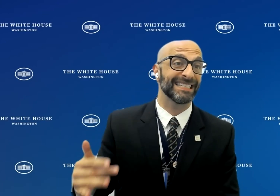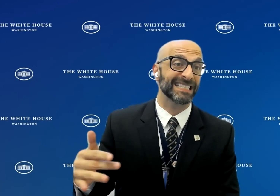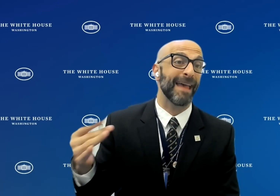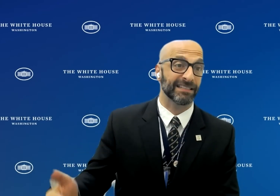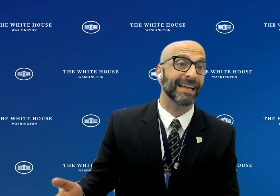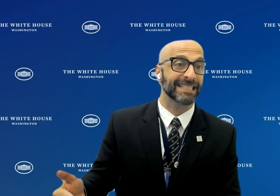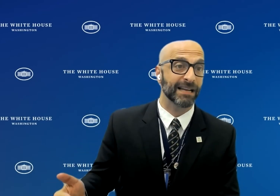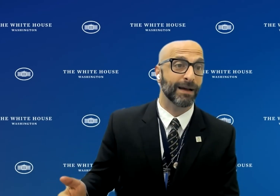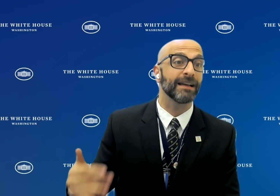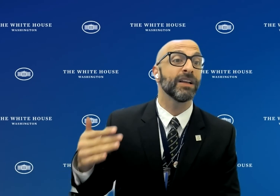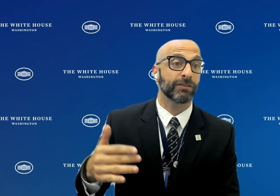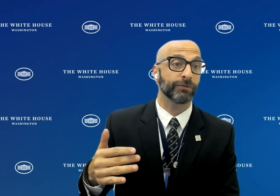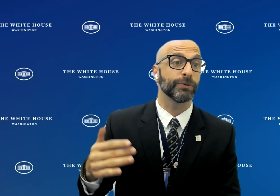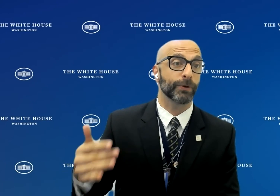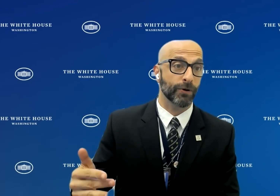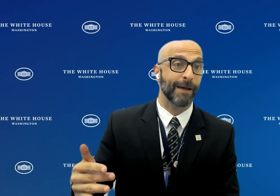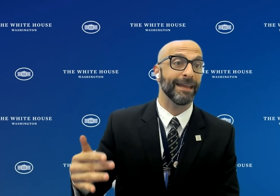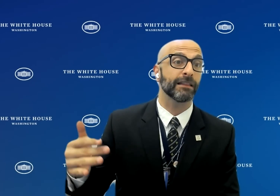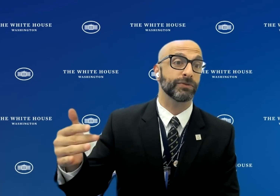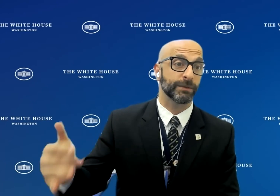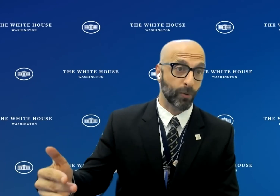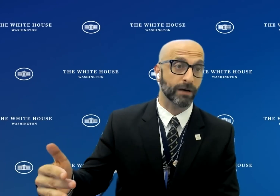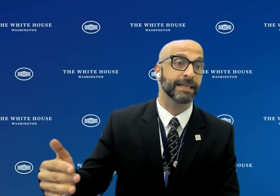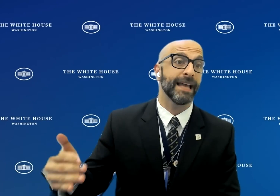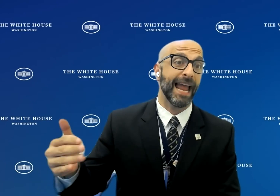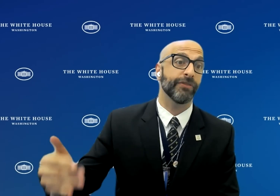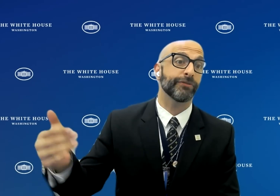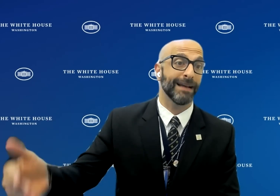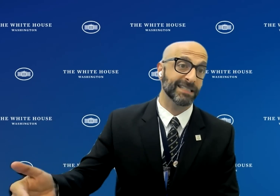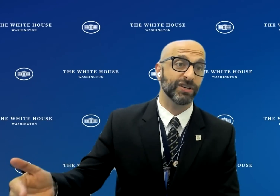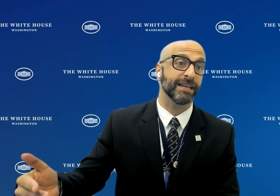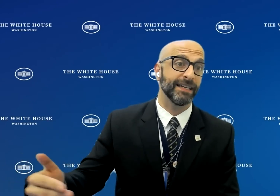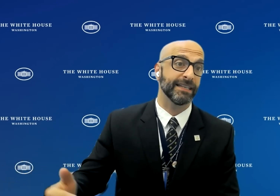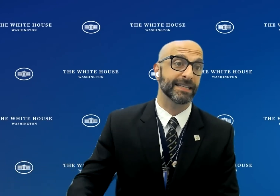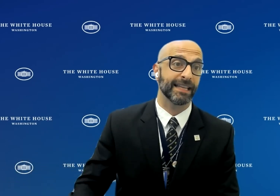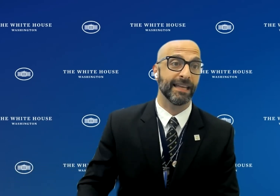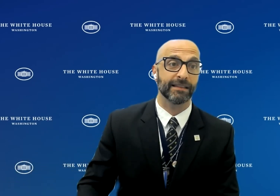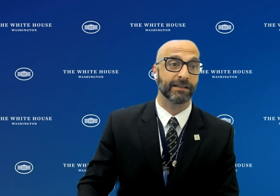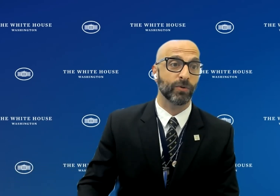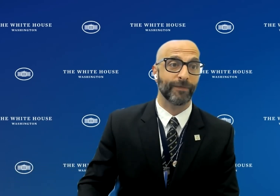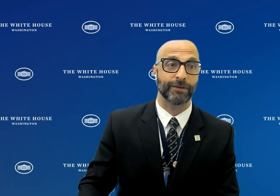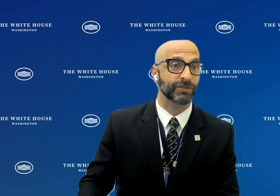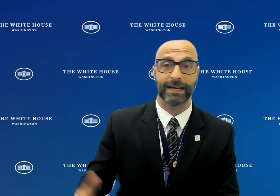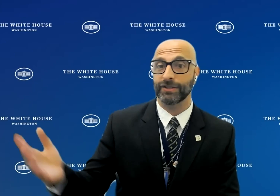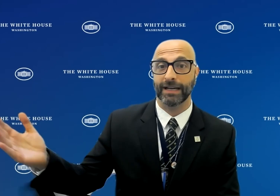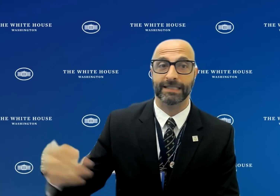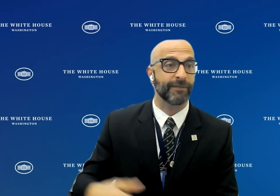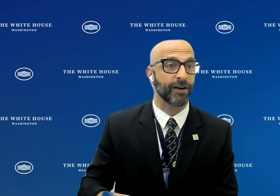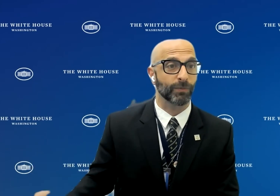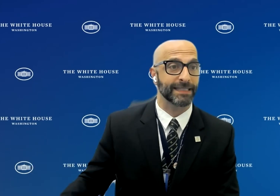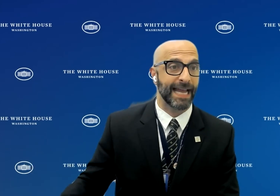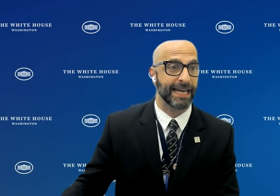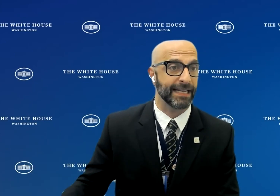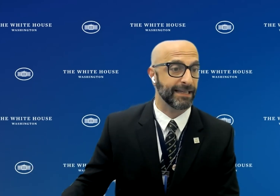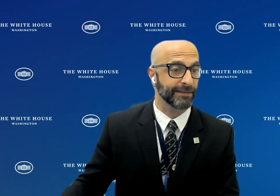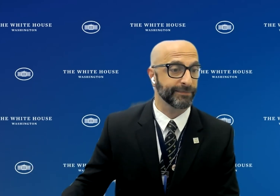to intentionally dismantle that stigma through programming, through support, and through messaging is, I think, the core federal strategy.